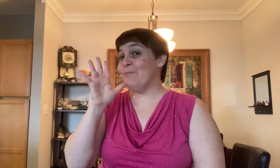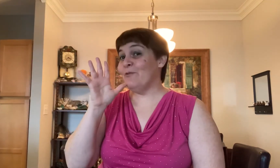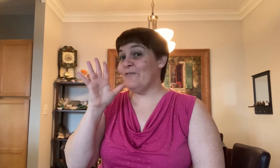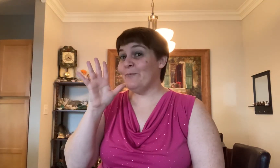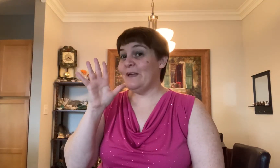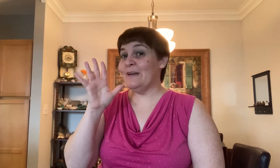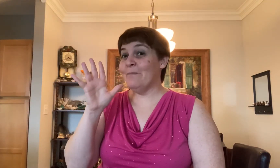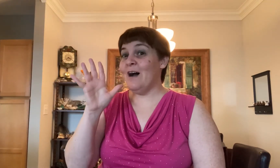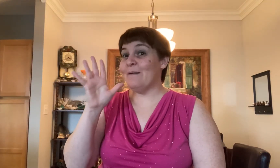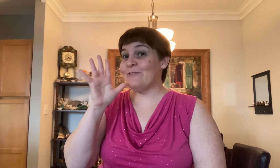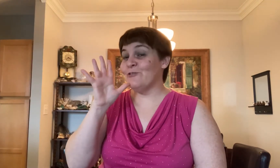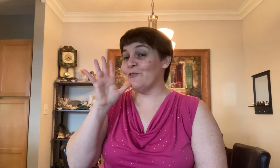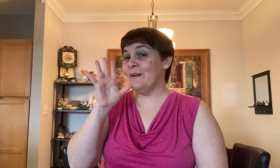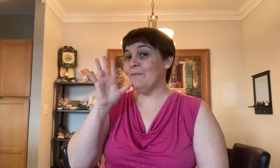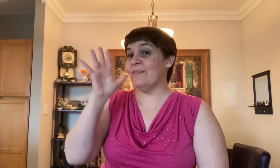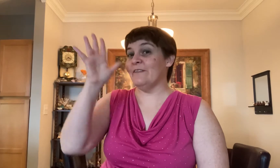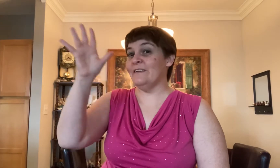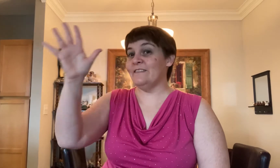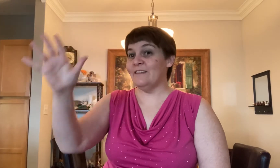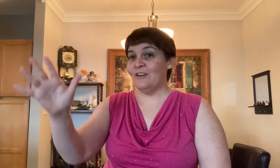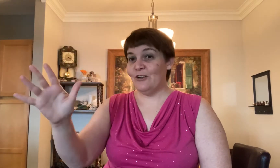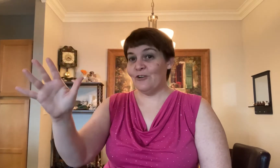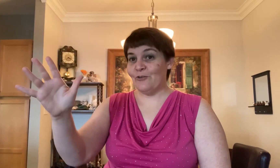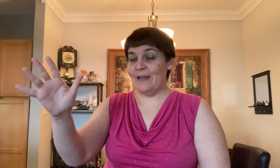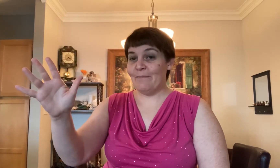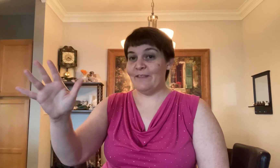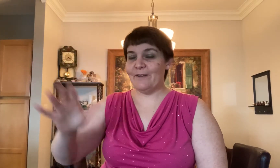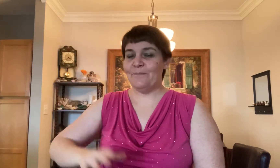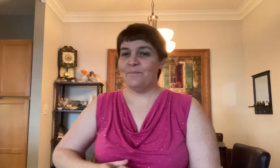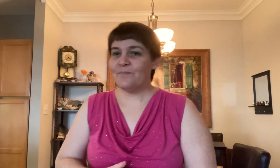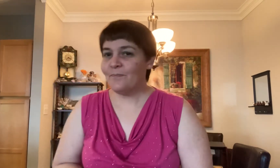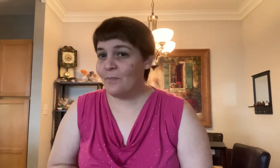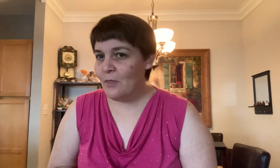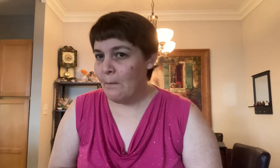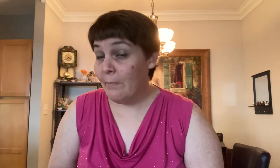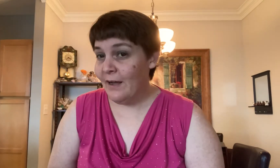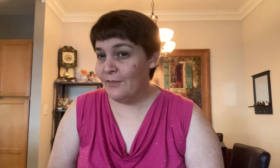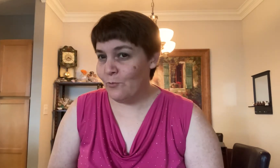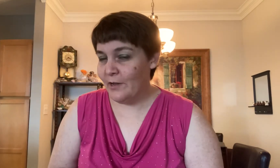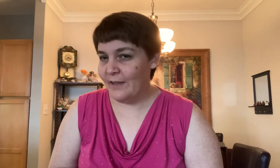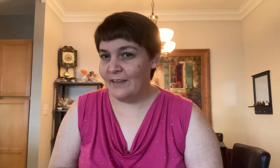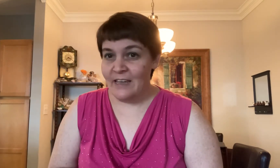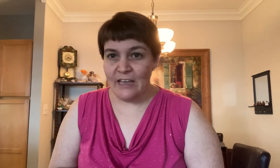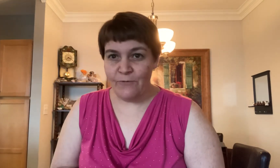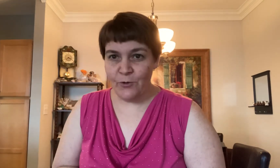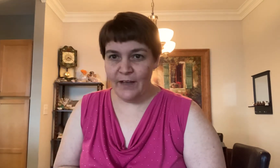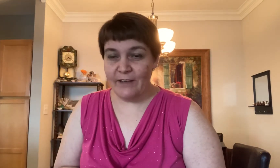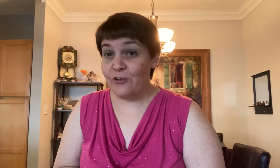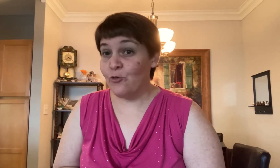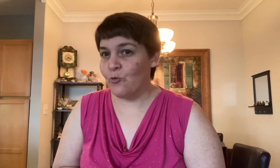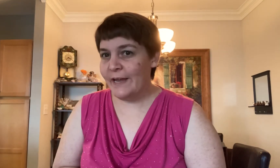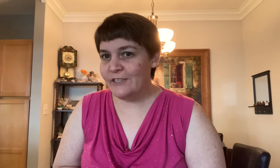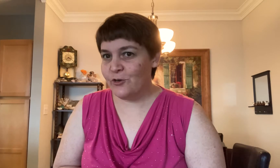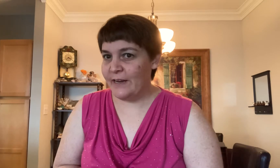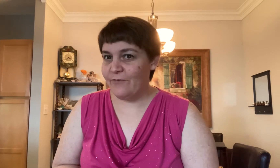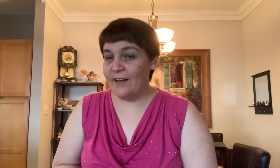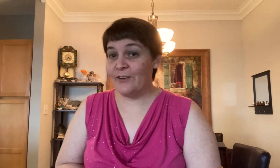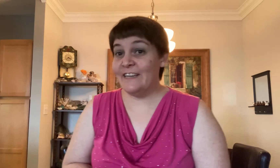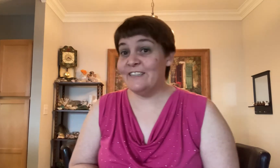away from being a mom. So grandmother is grandmother. By the way, if you have a great-grandfather, it's